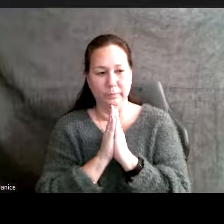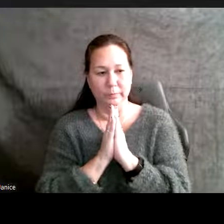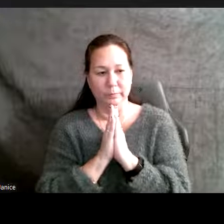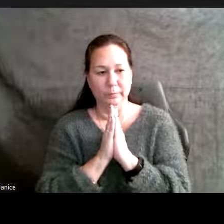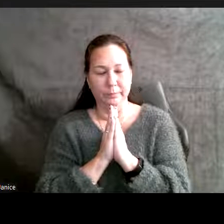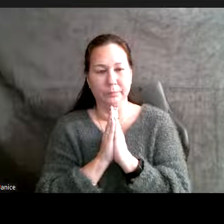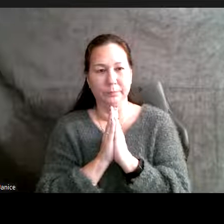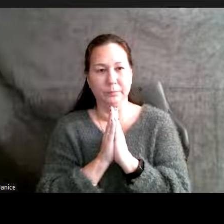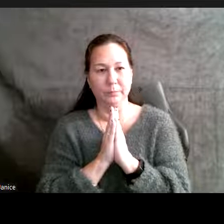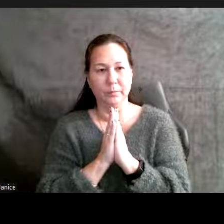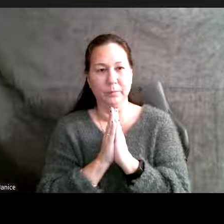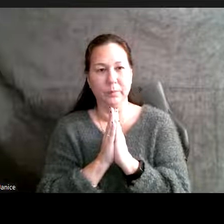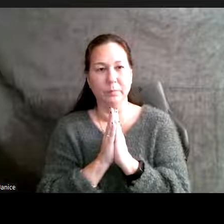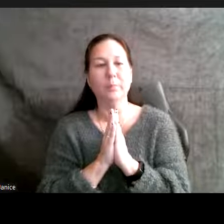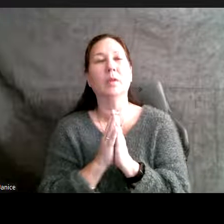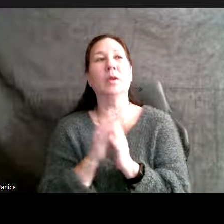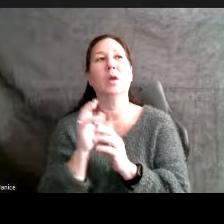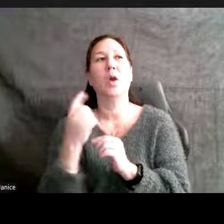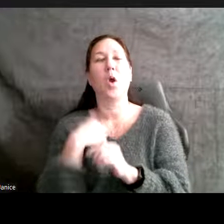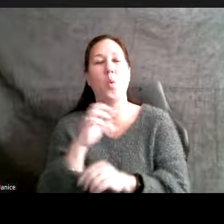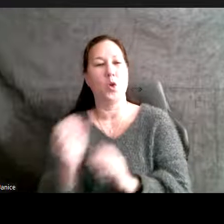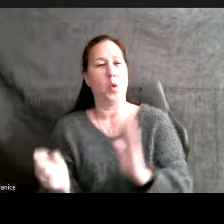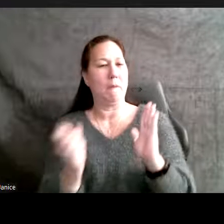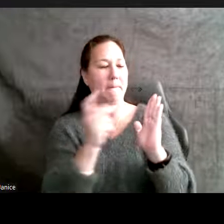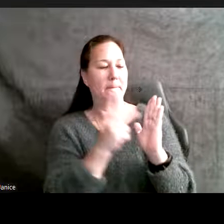So we're returning to our issue that we